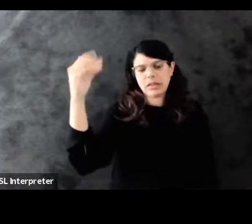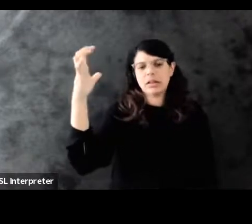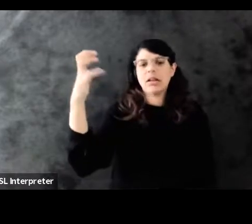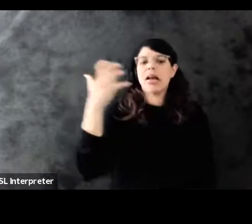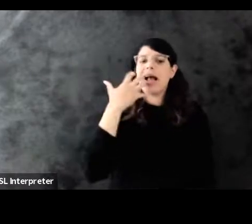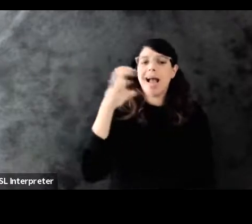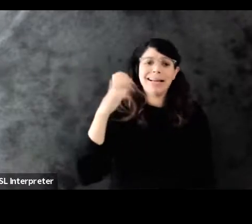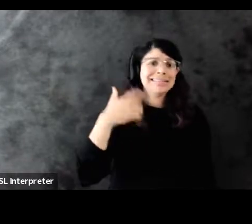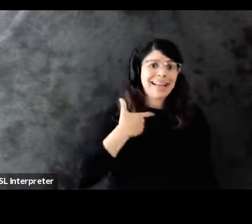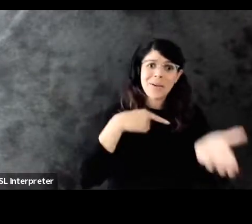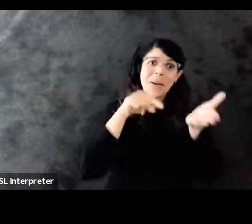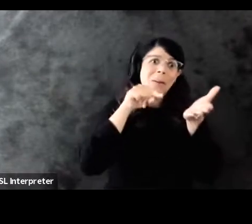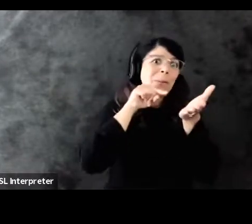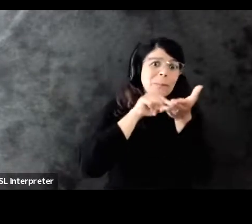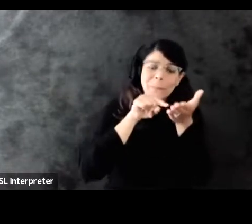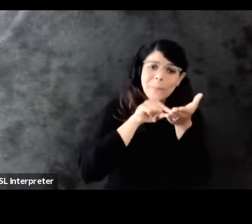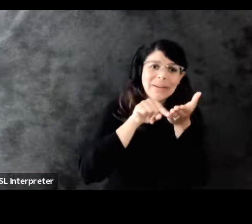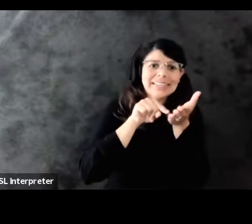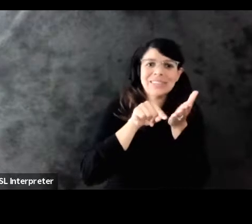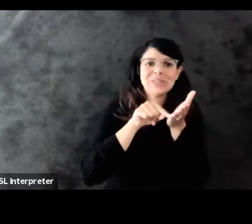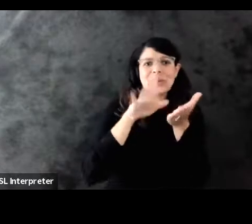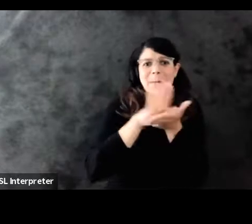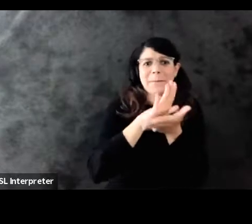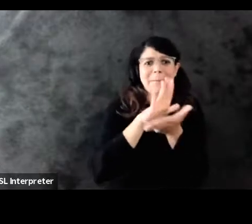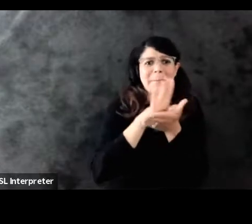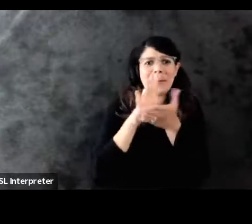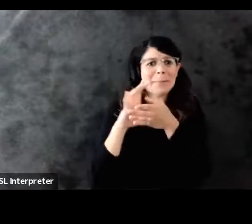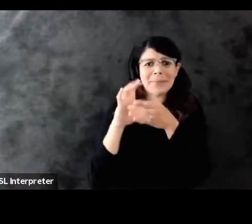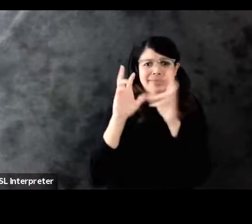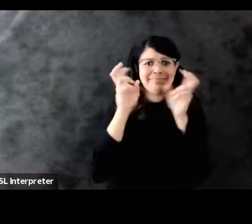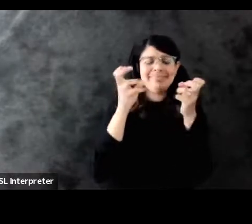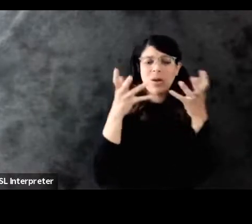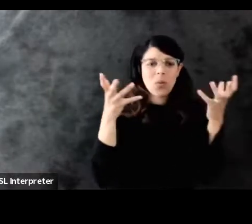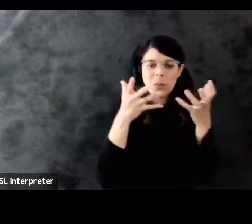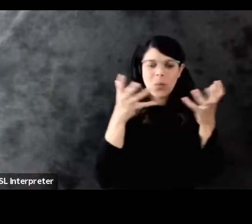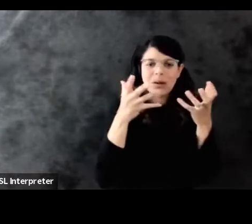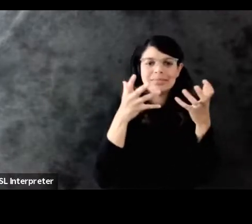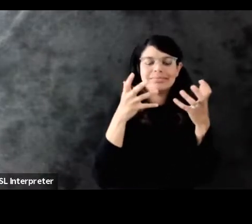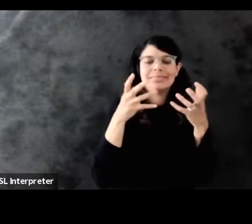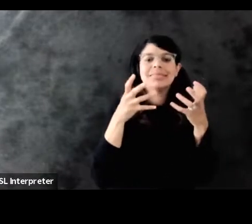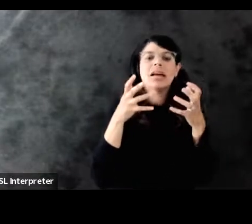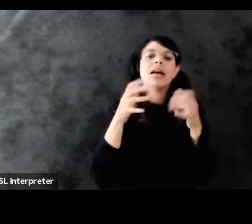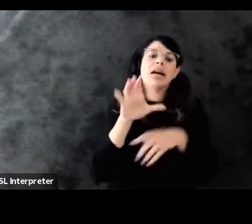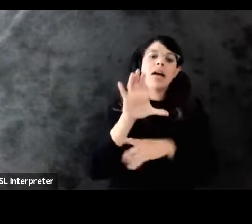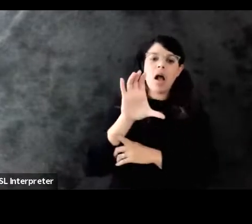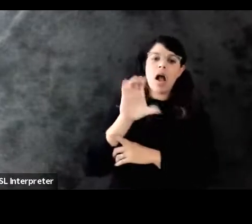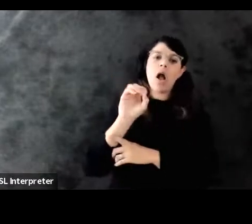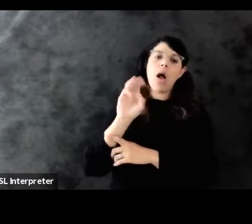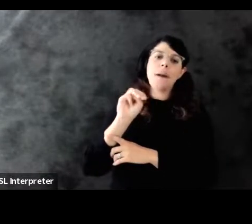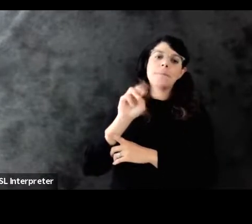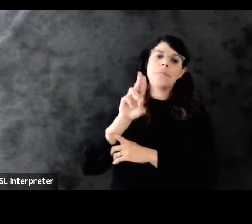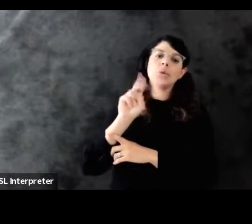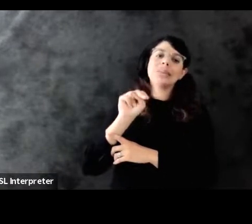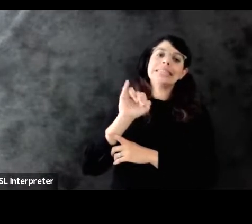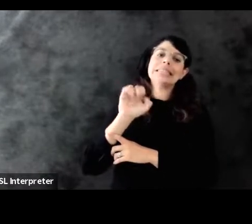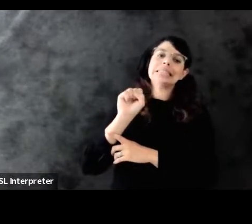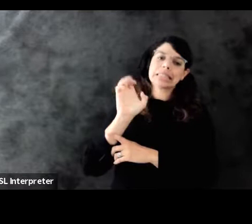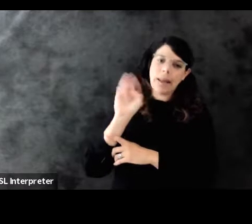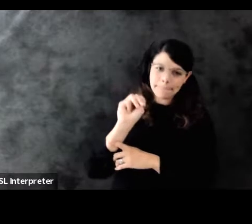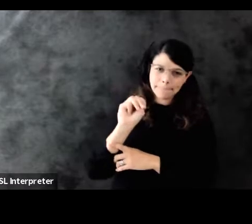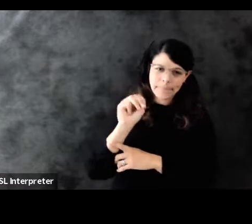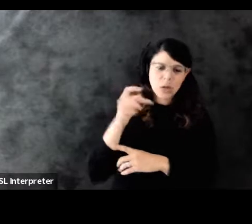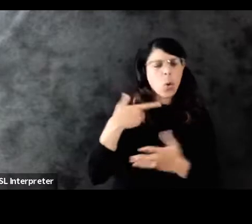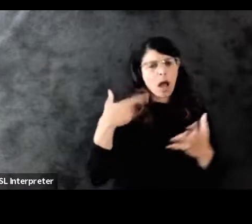communism, international communism, right? I was taking a course on that. And so I hear some banging on the front door of